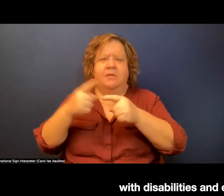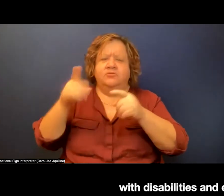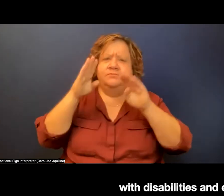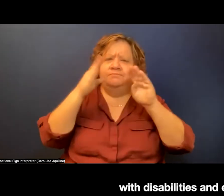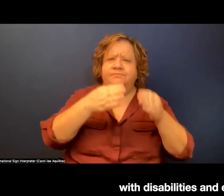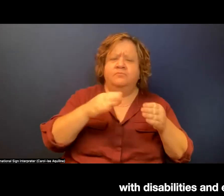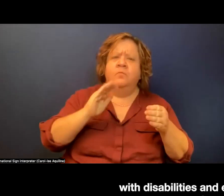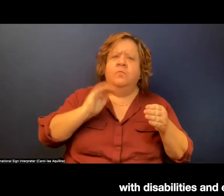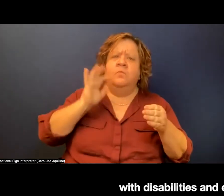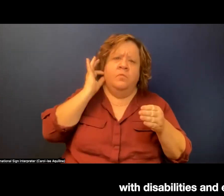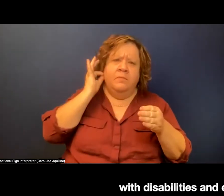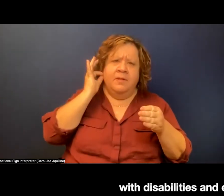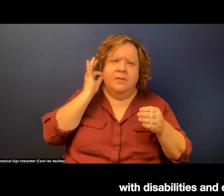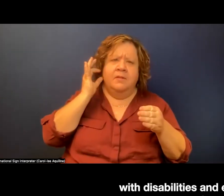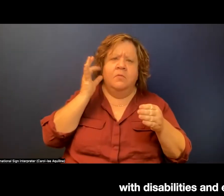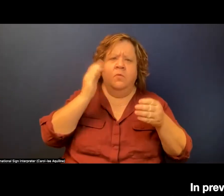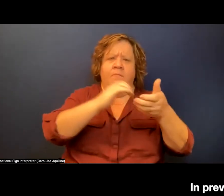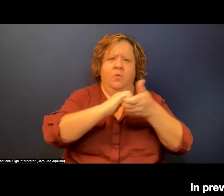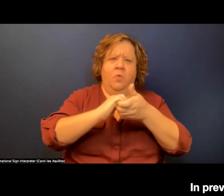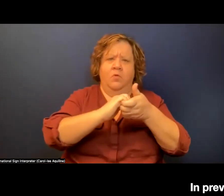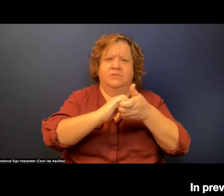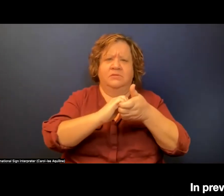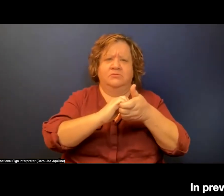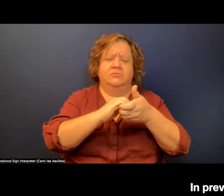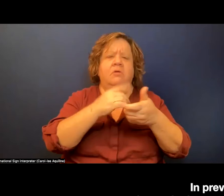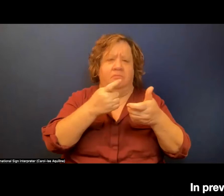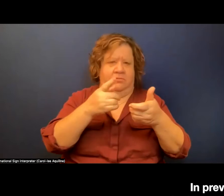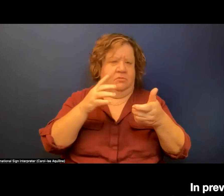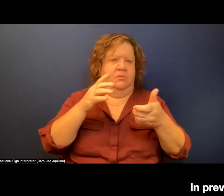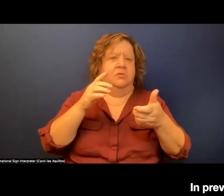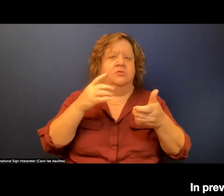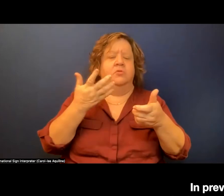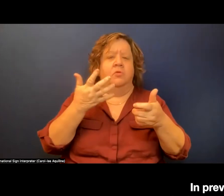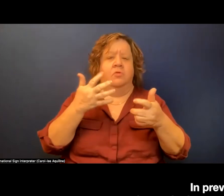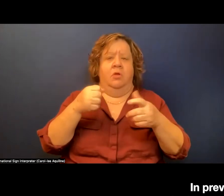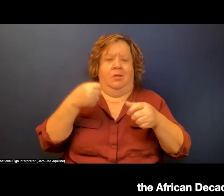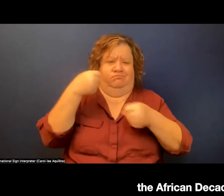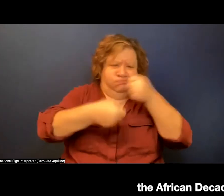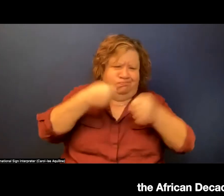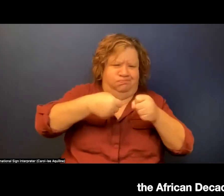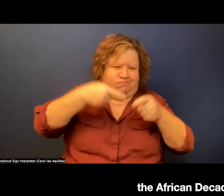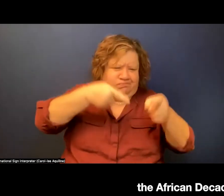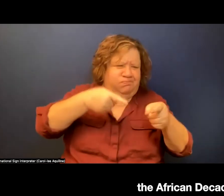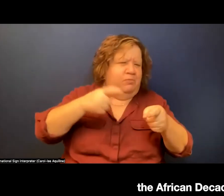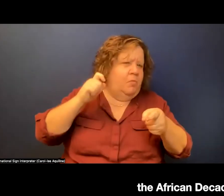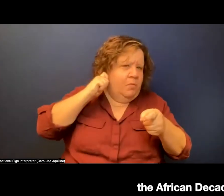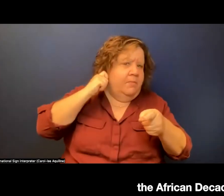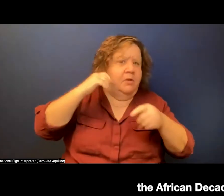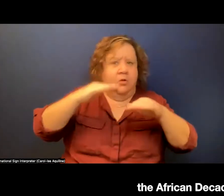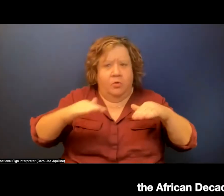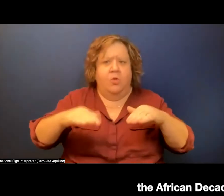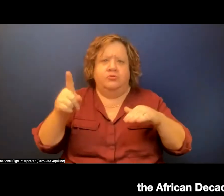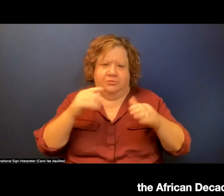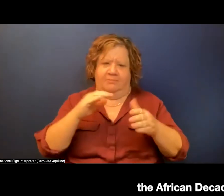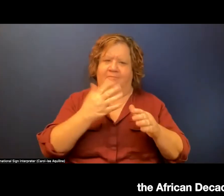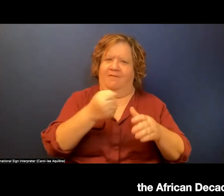girls with disabilities and ensure inclusive services for survivors. In her previous roles, she worked as a national coordinator for the African Decade for